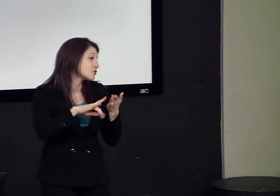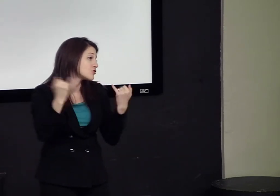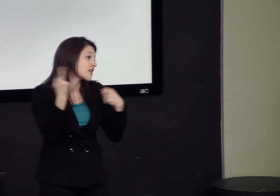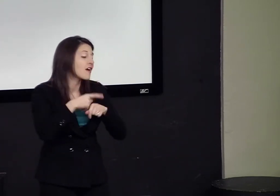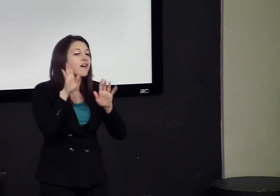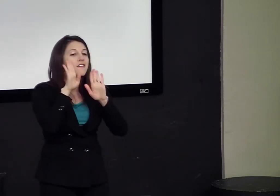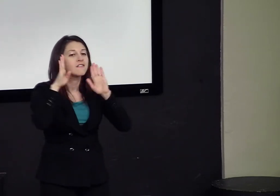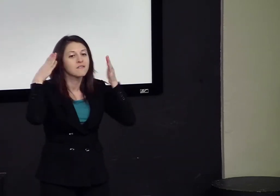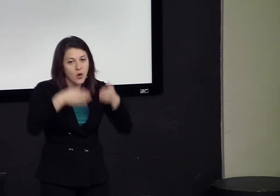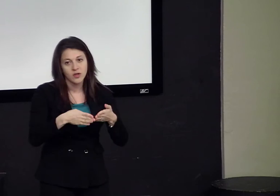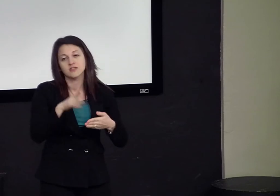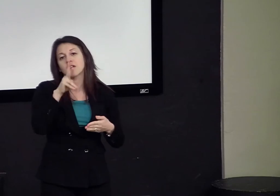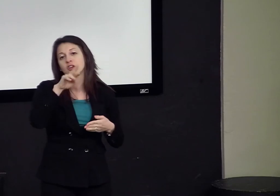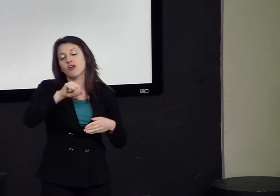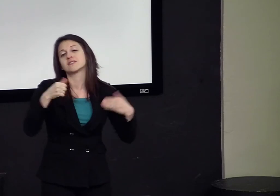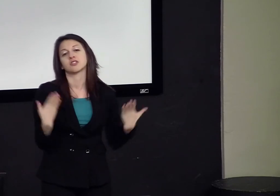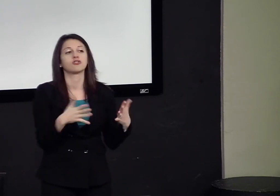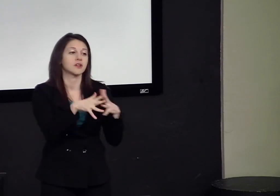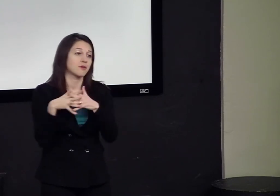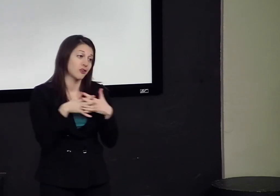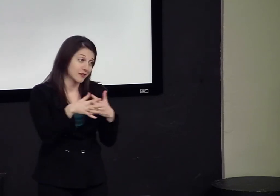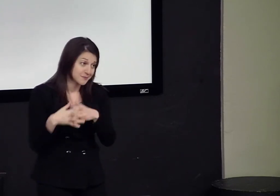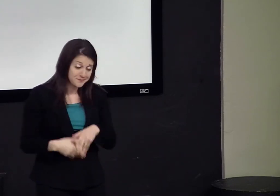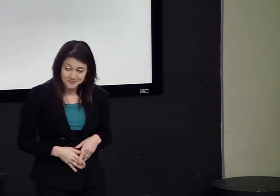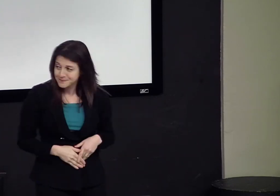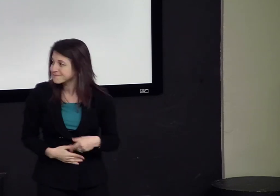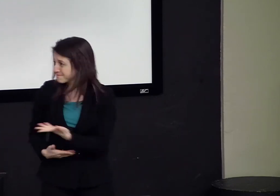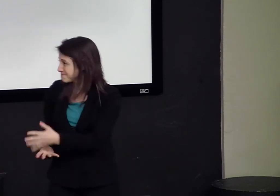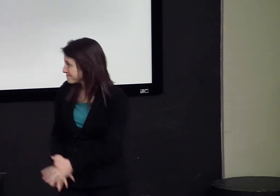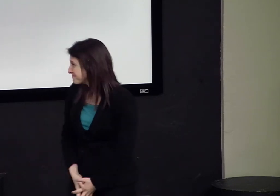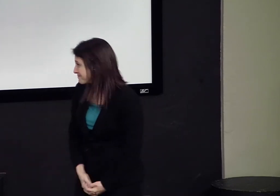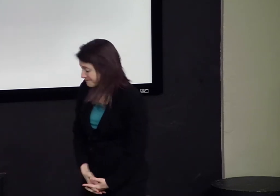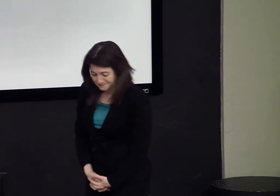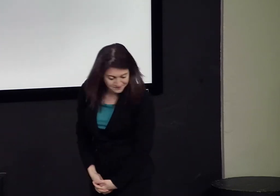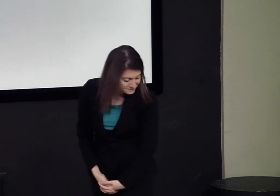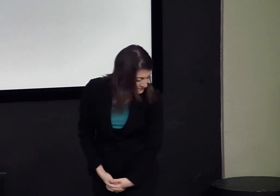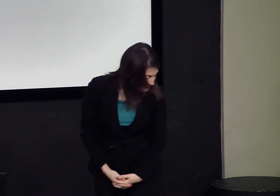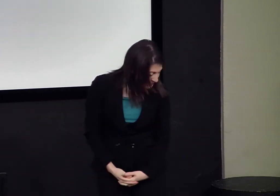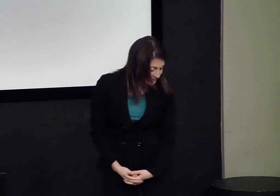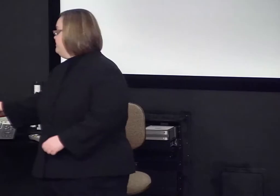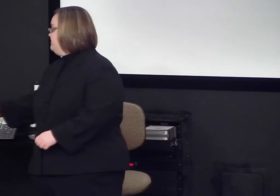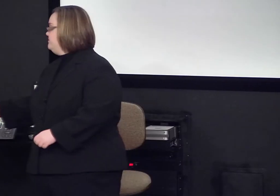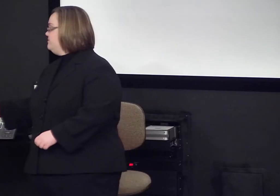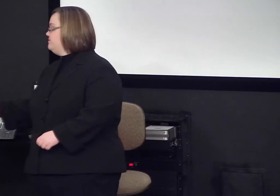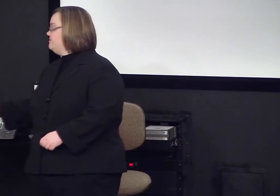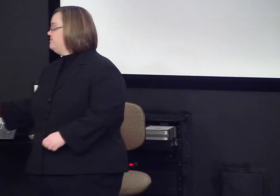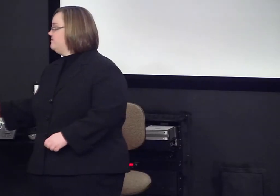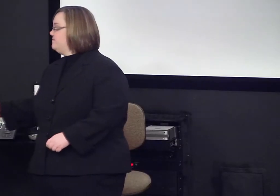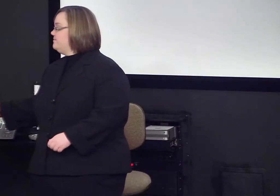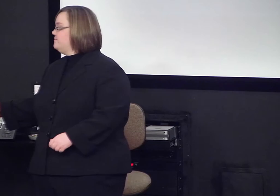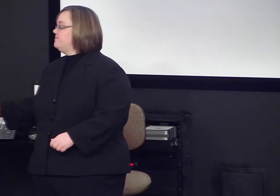here in America, and that's the reason why we're focusing on VRS services here in the U.S.